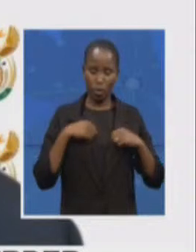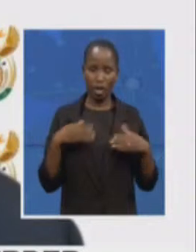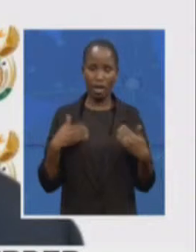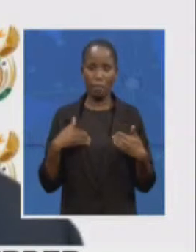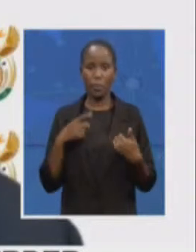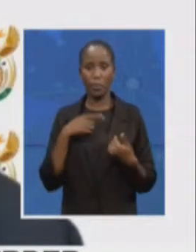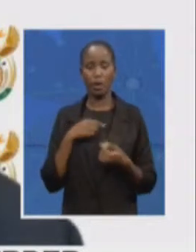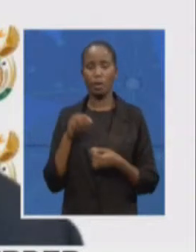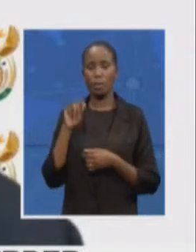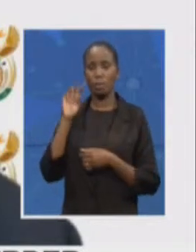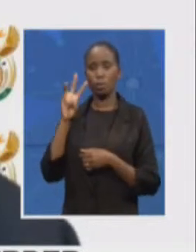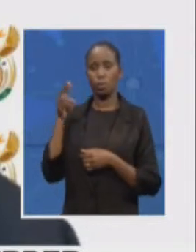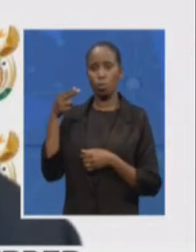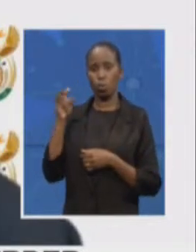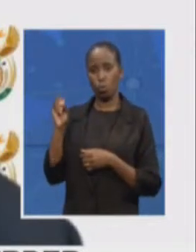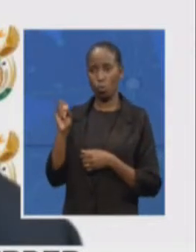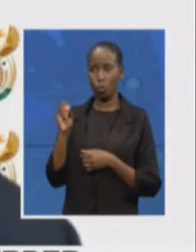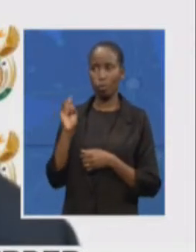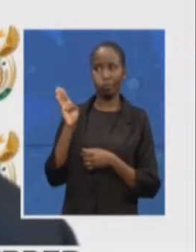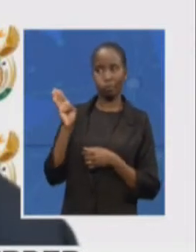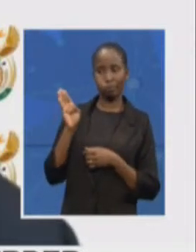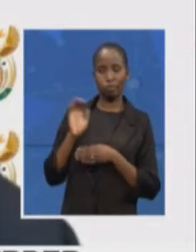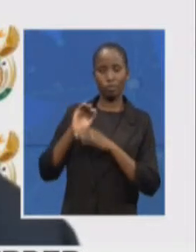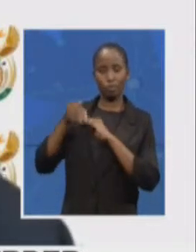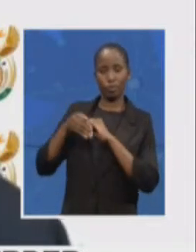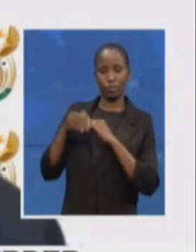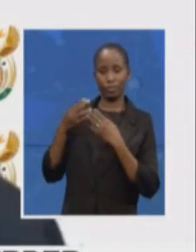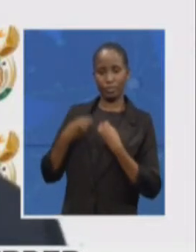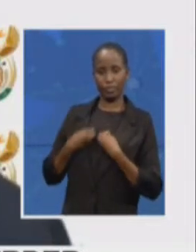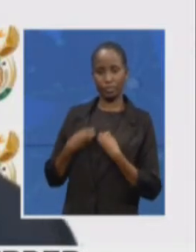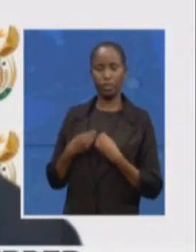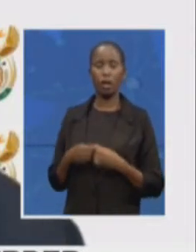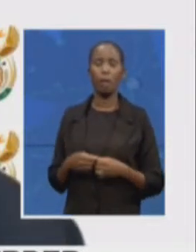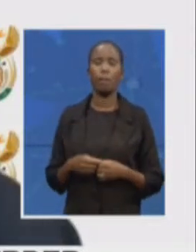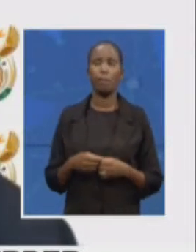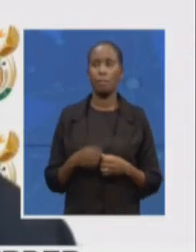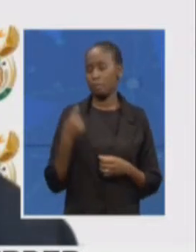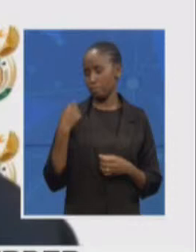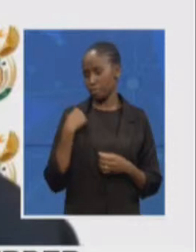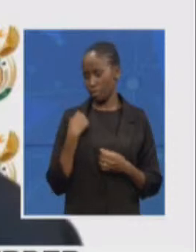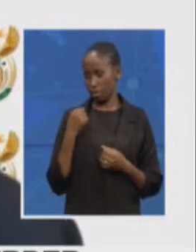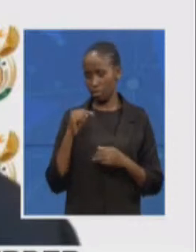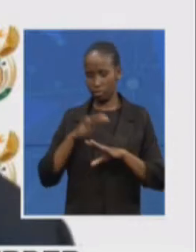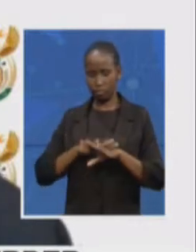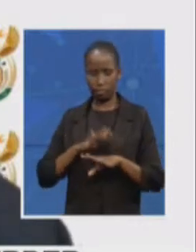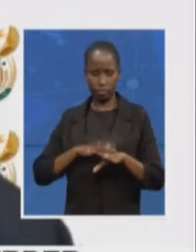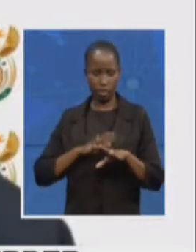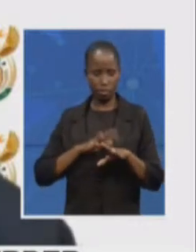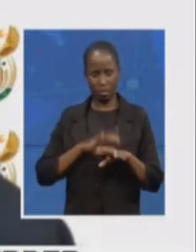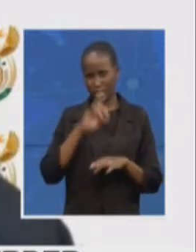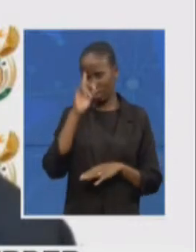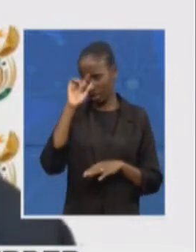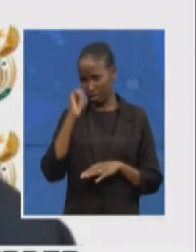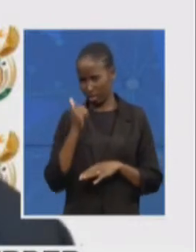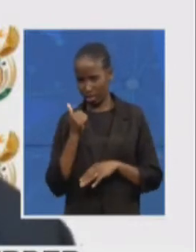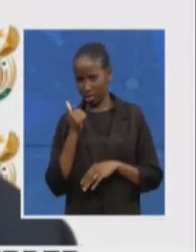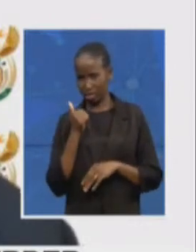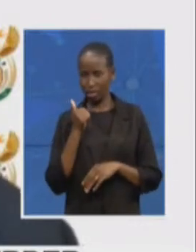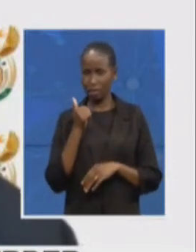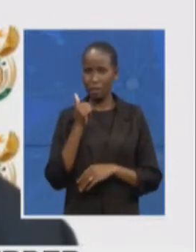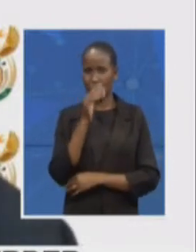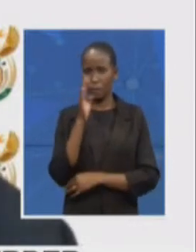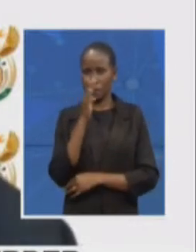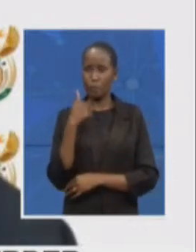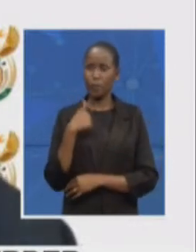yesterday afternoon at about 6 in the evening, I had an engagement on the request of